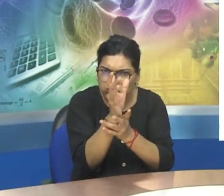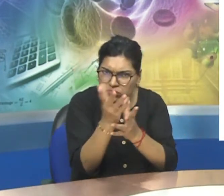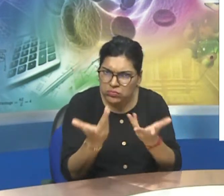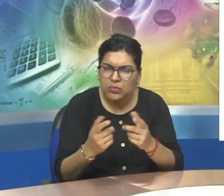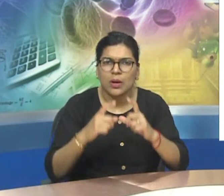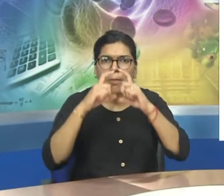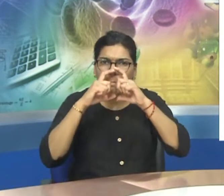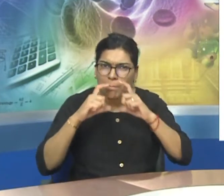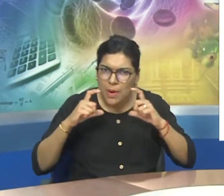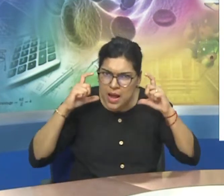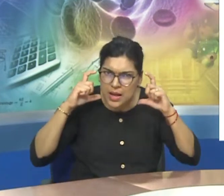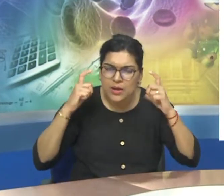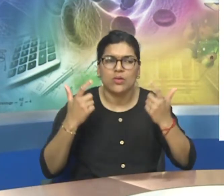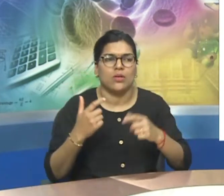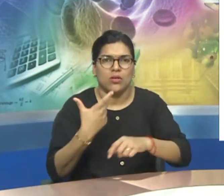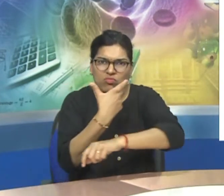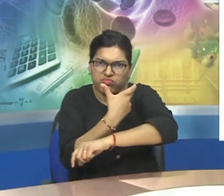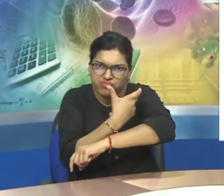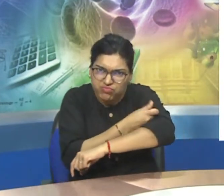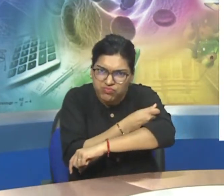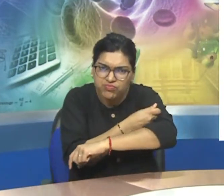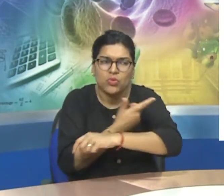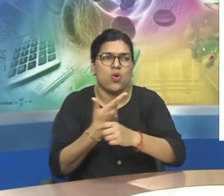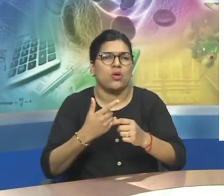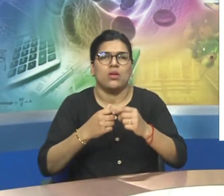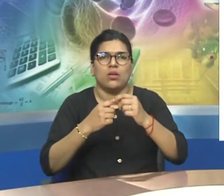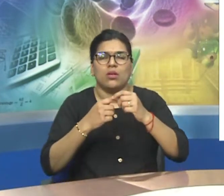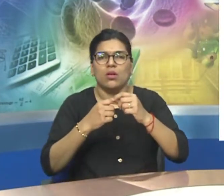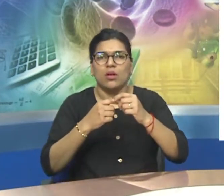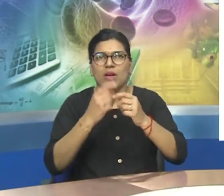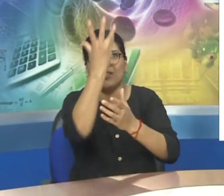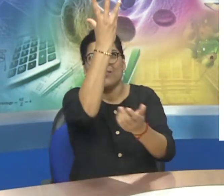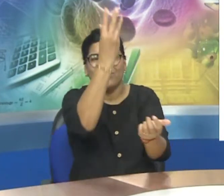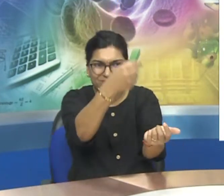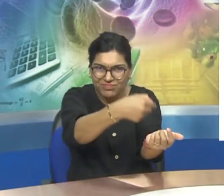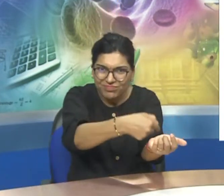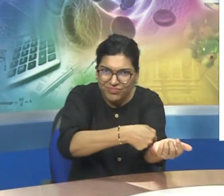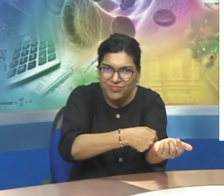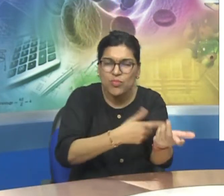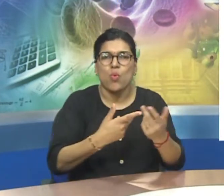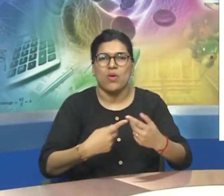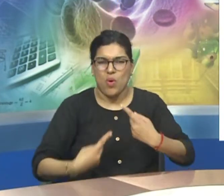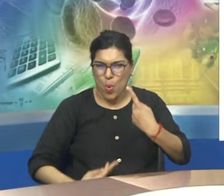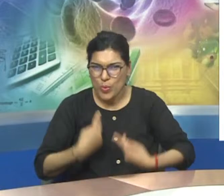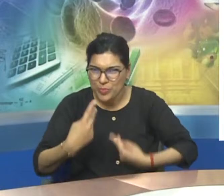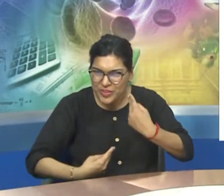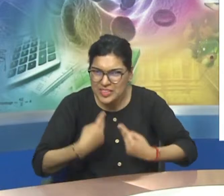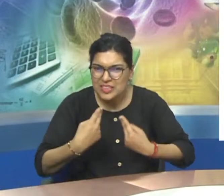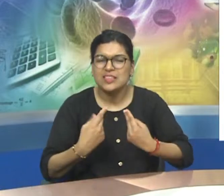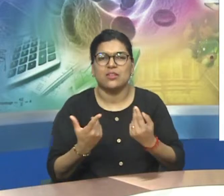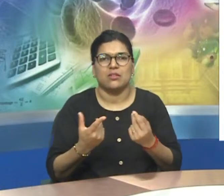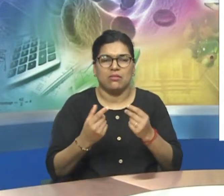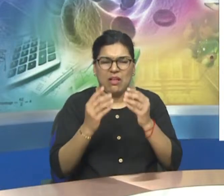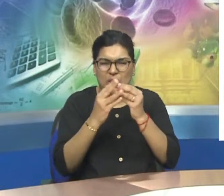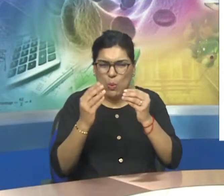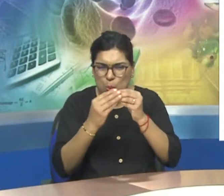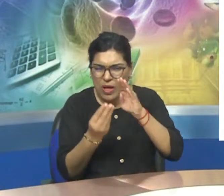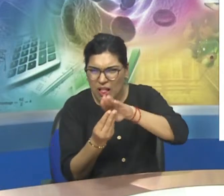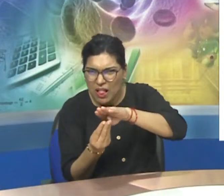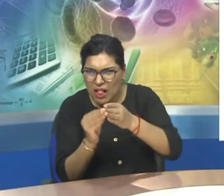This waste material includes anatomical waste like syringes, gauze,